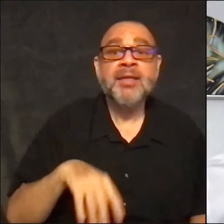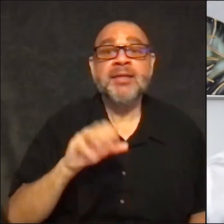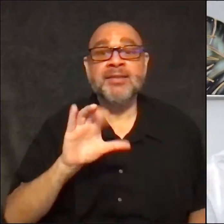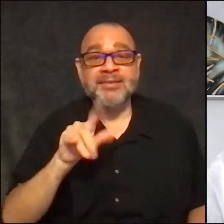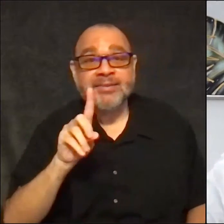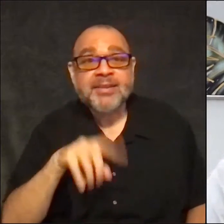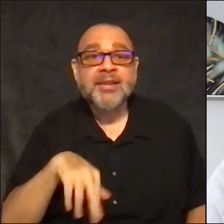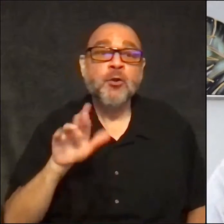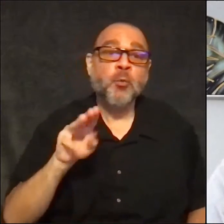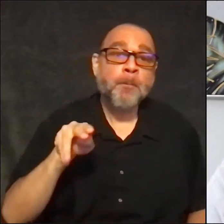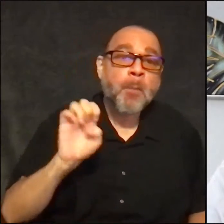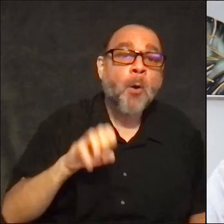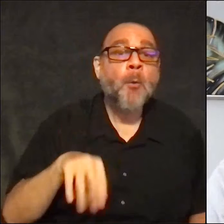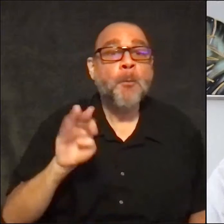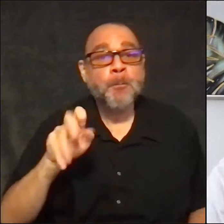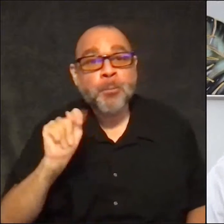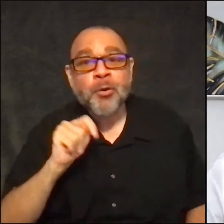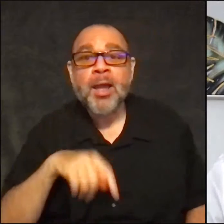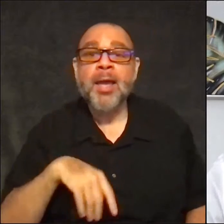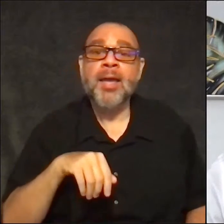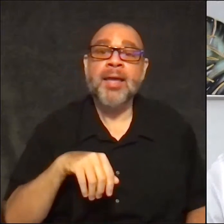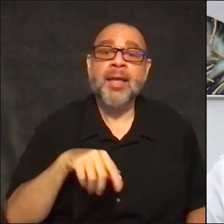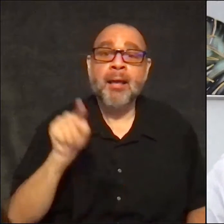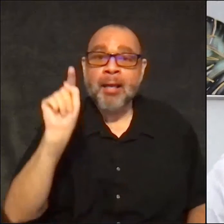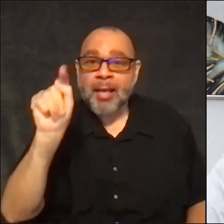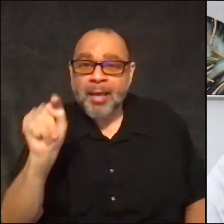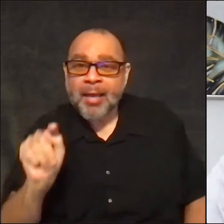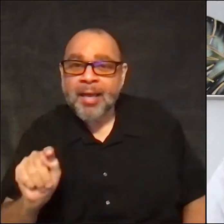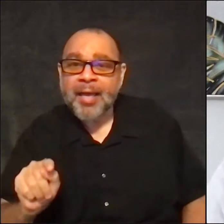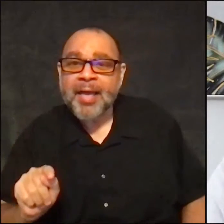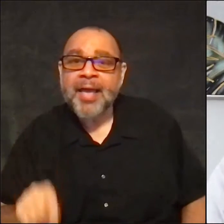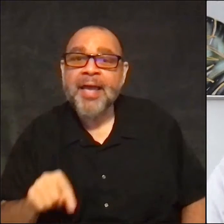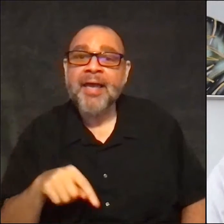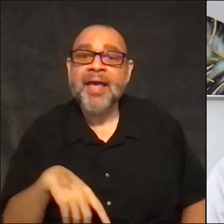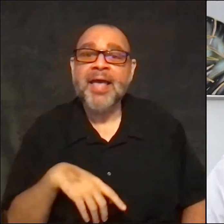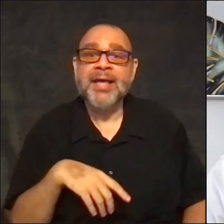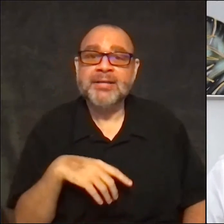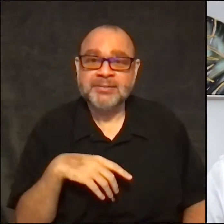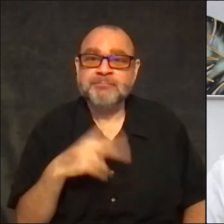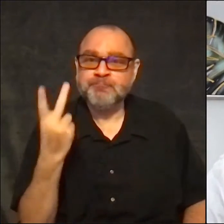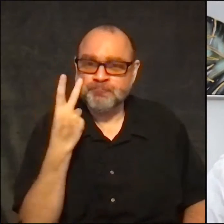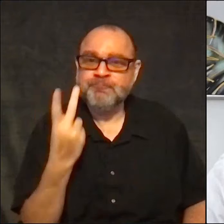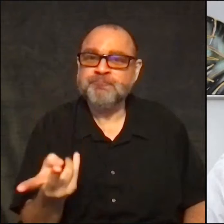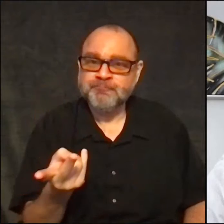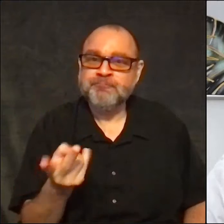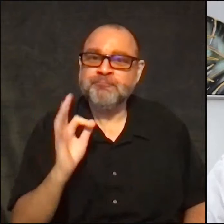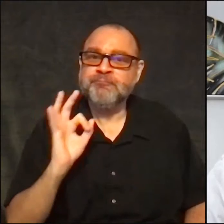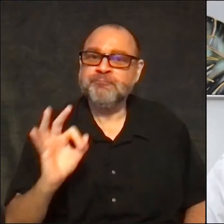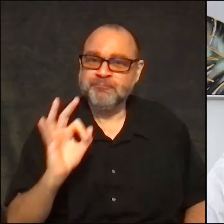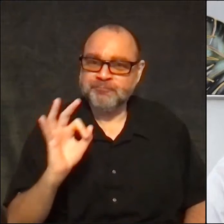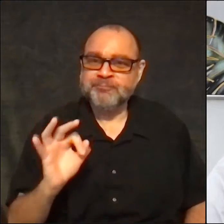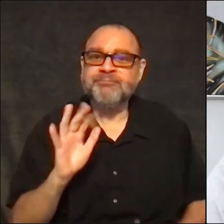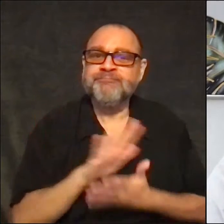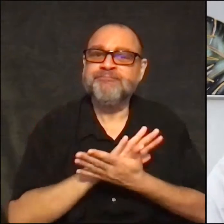Brent, Selena, Michael, I have. A lot of the Jared has as well. Good.